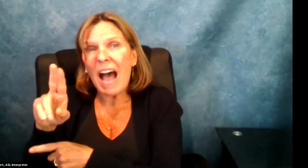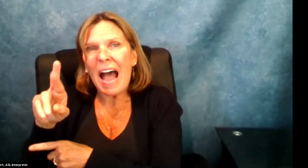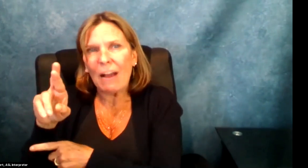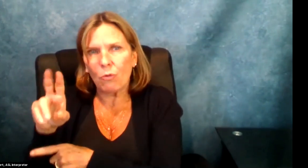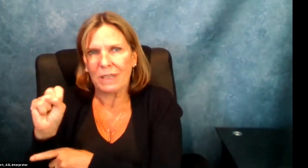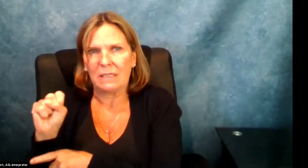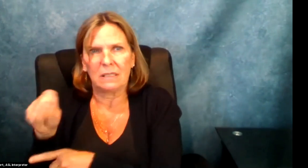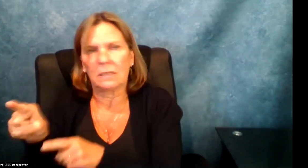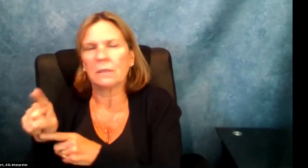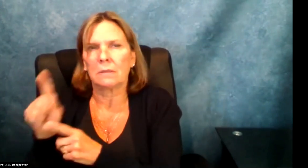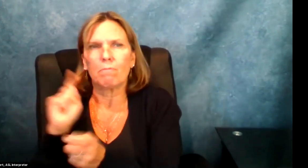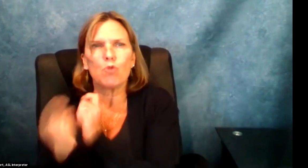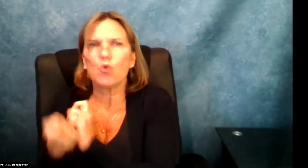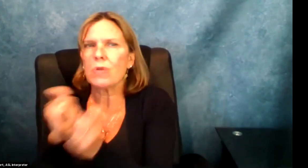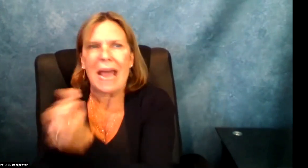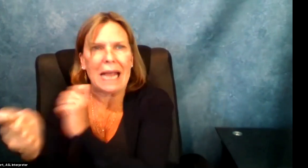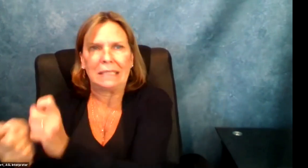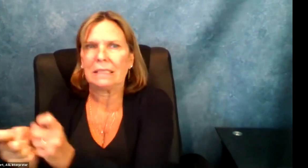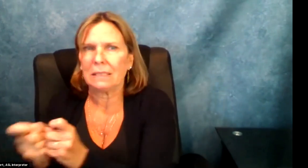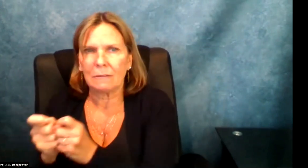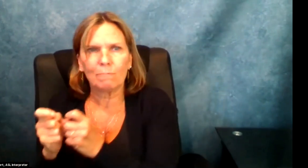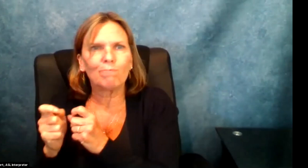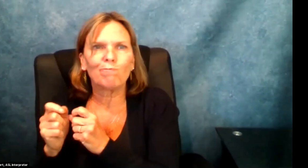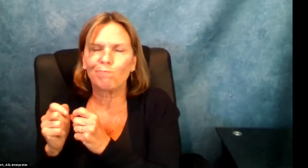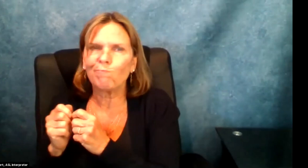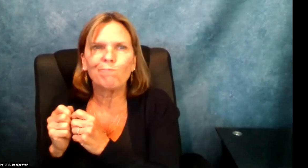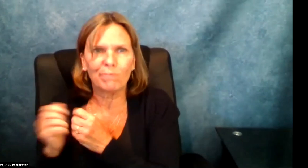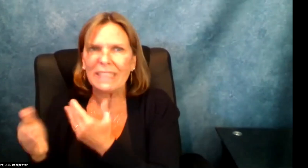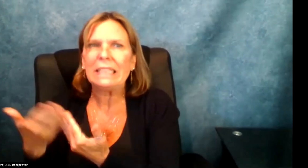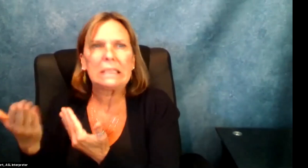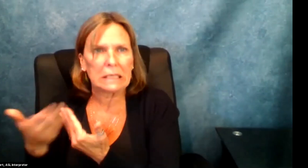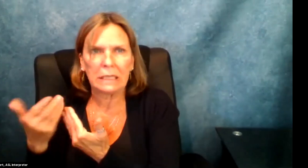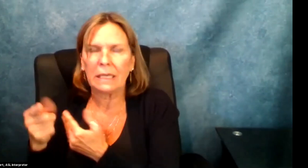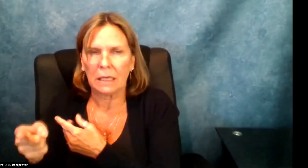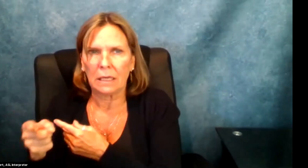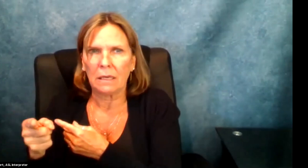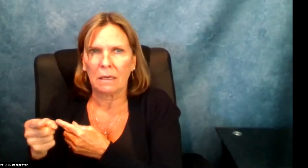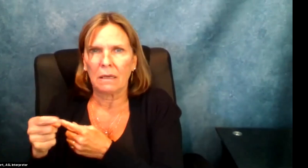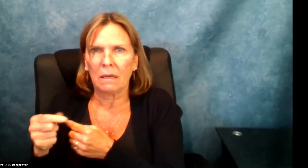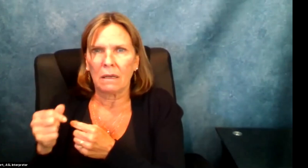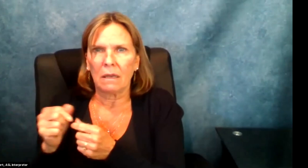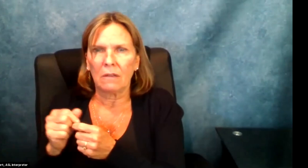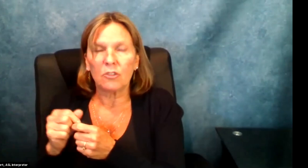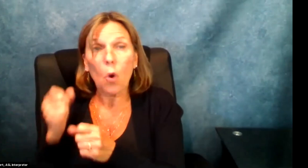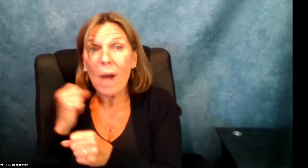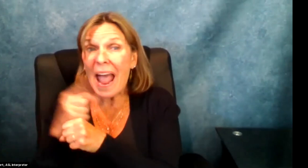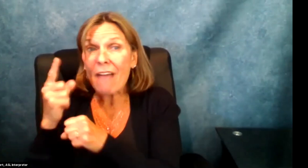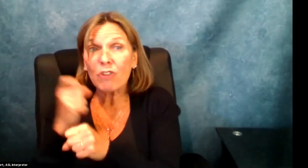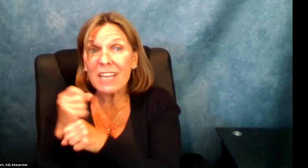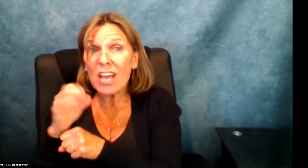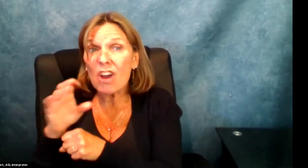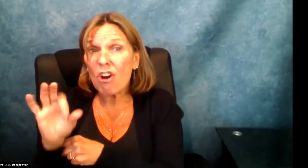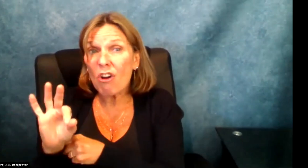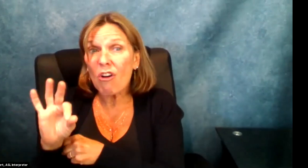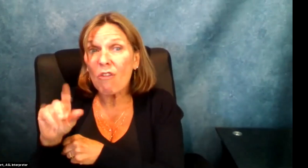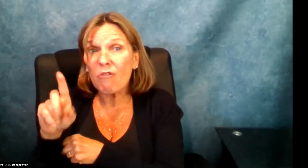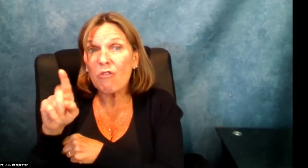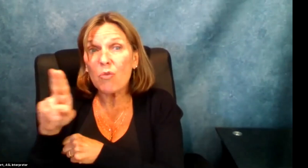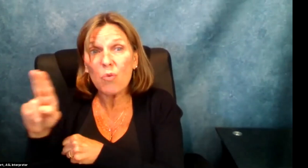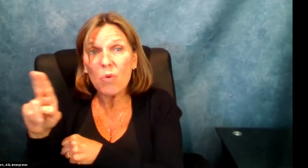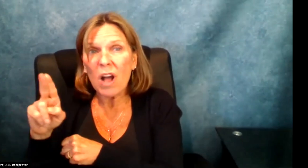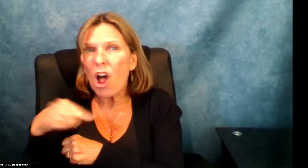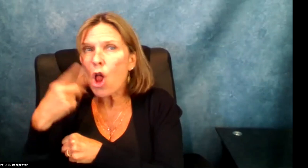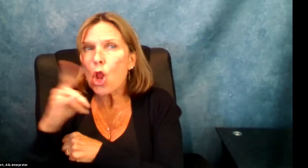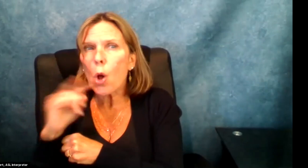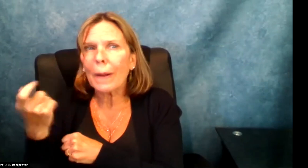easily. So it has a lot of genetic variability, and so every year it can look a bit different. We